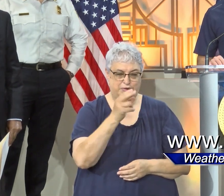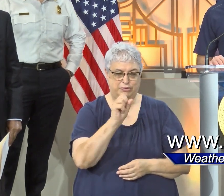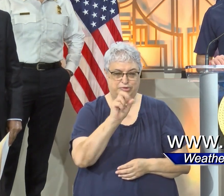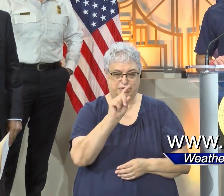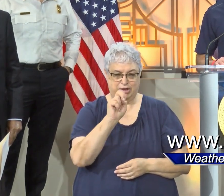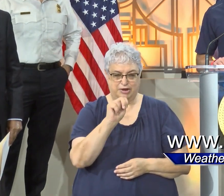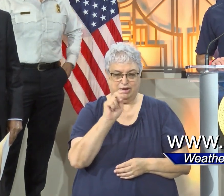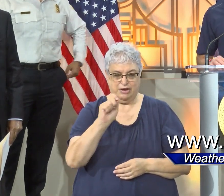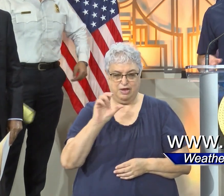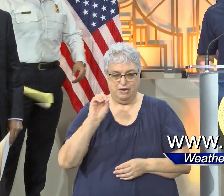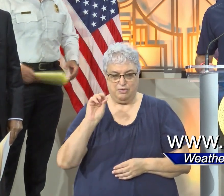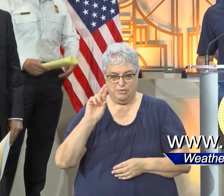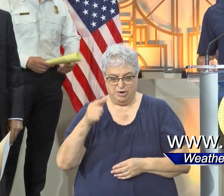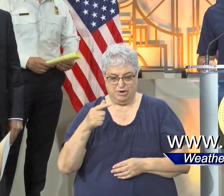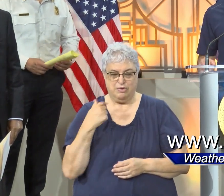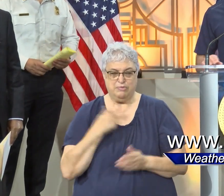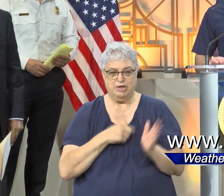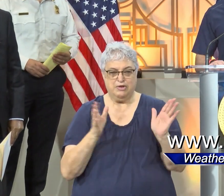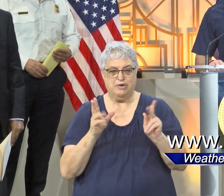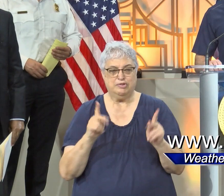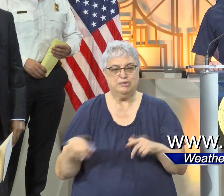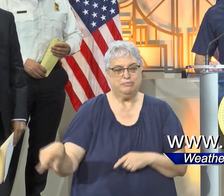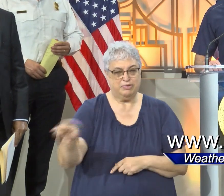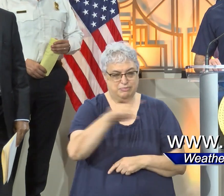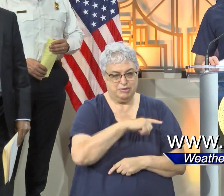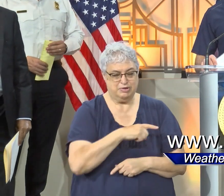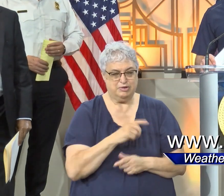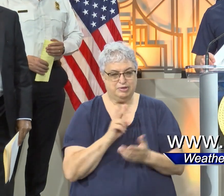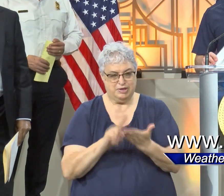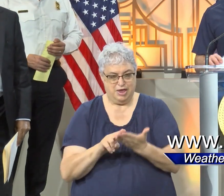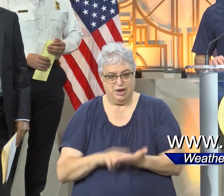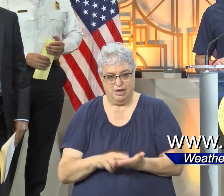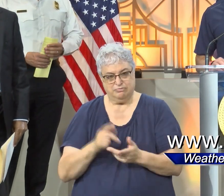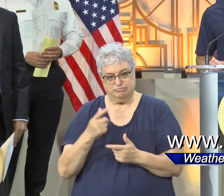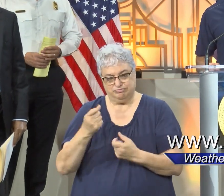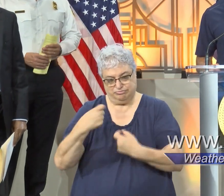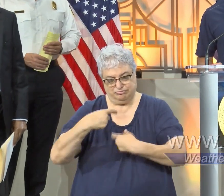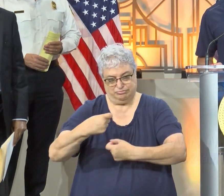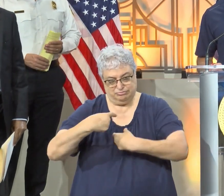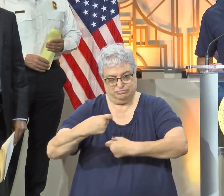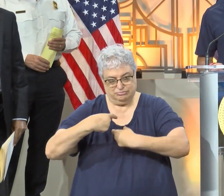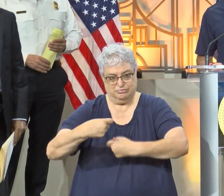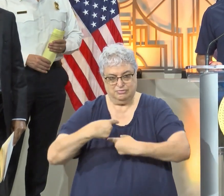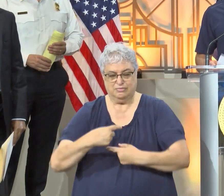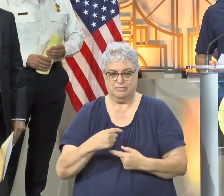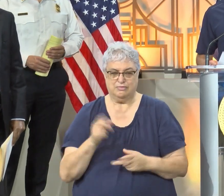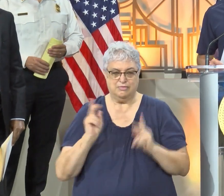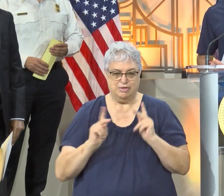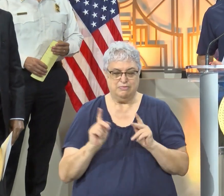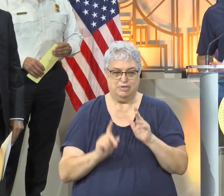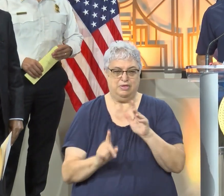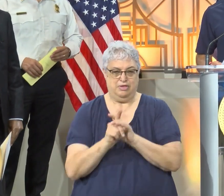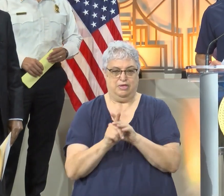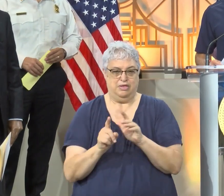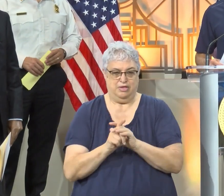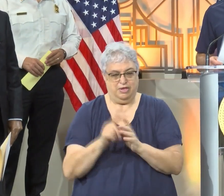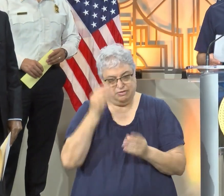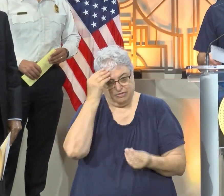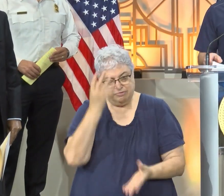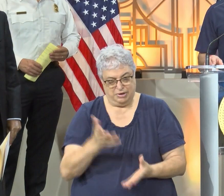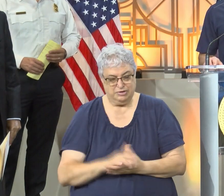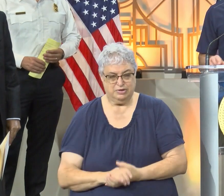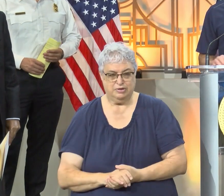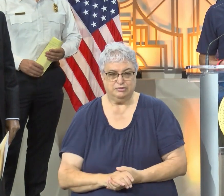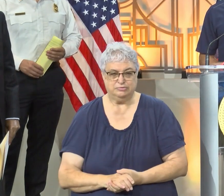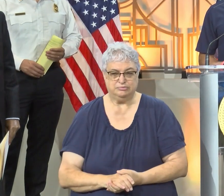encourage everybody to sign up for alerts so you'll be kept up with the most updated information.